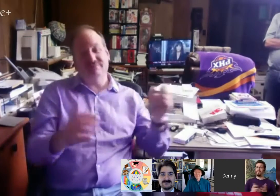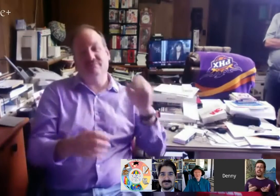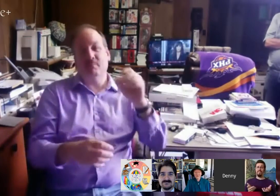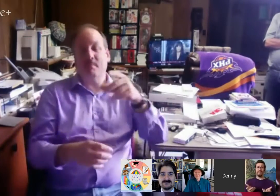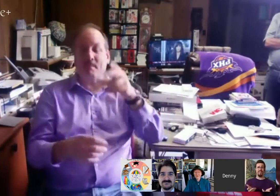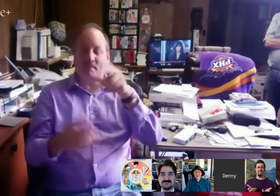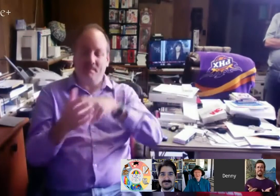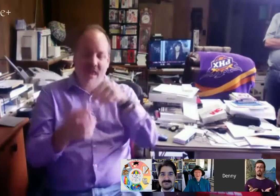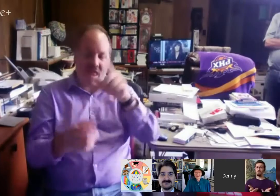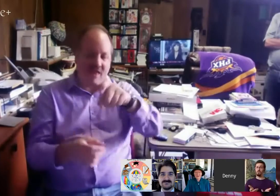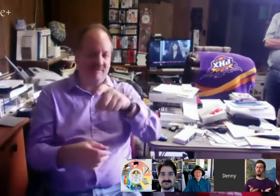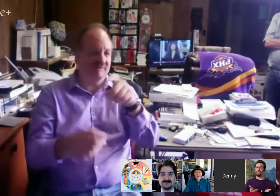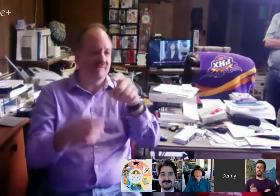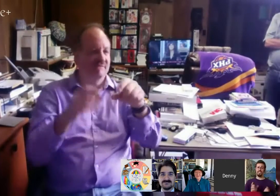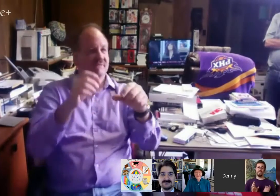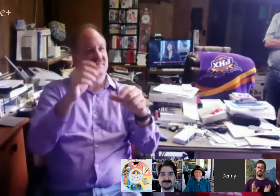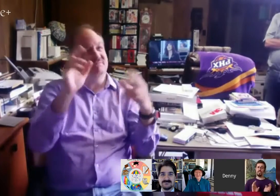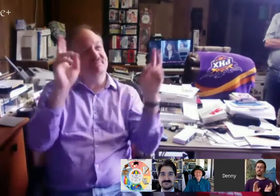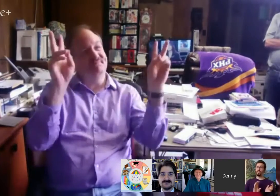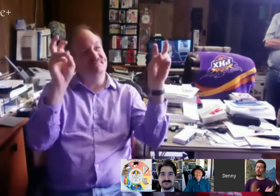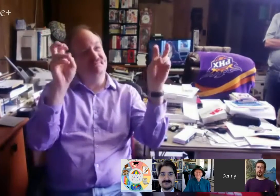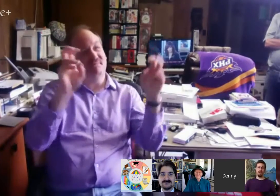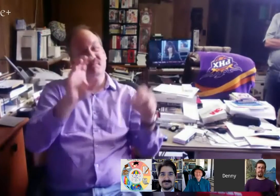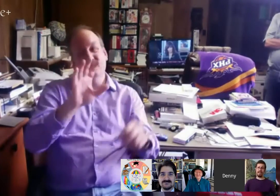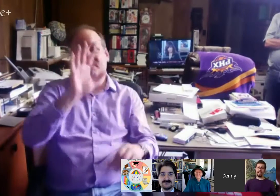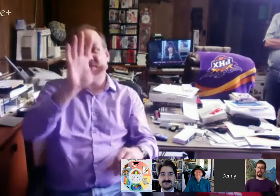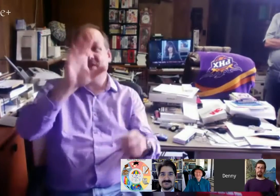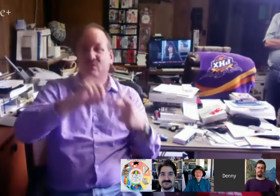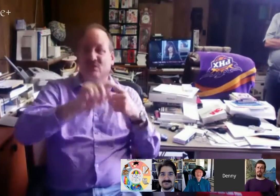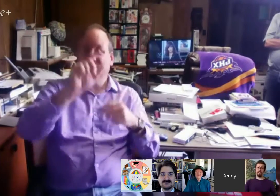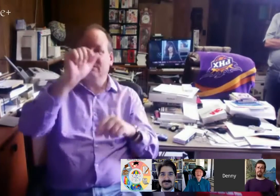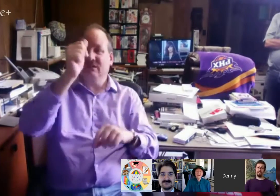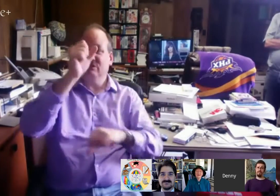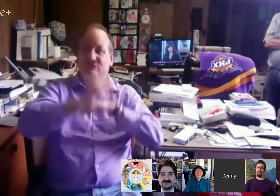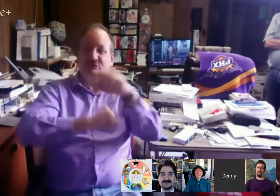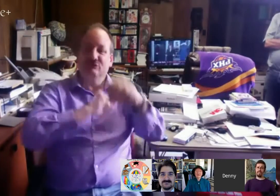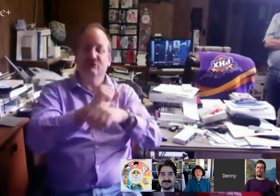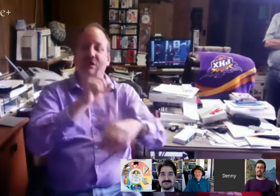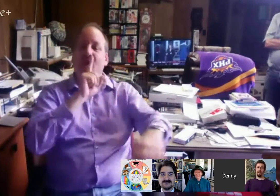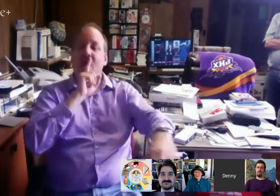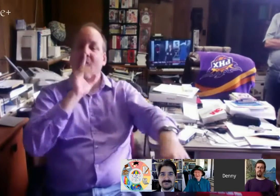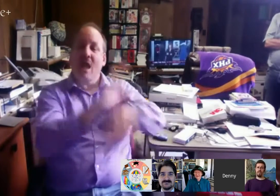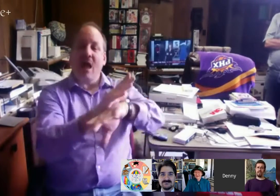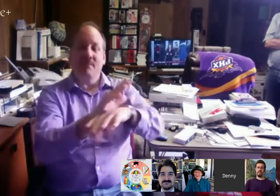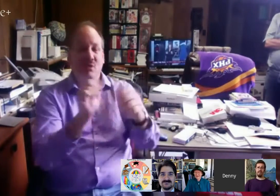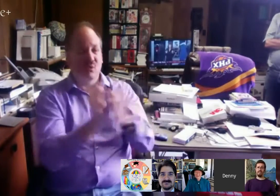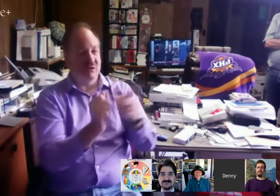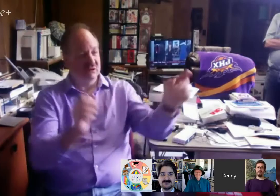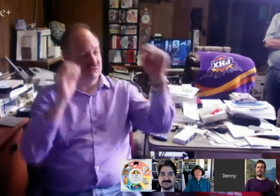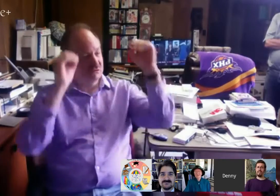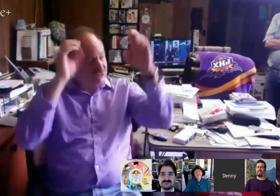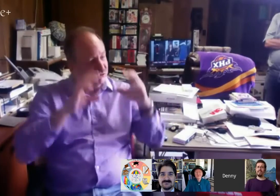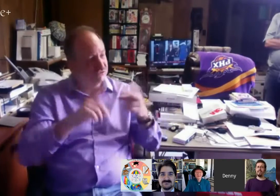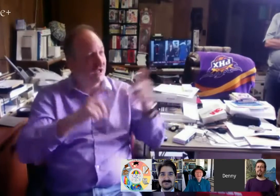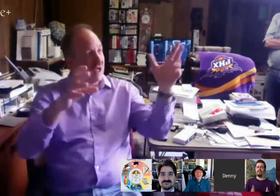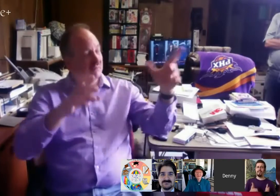the 5 years is really just a short time to really get all of that.